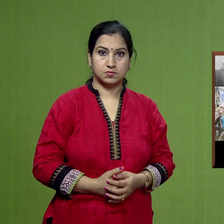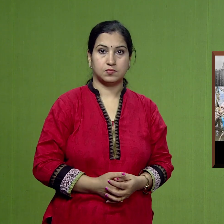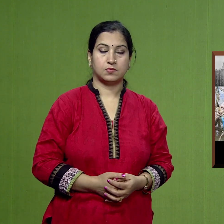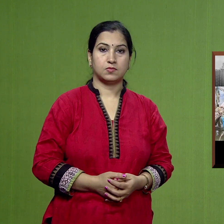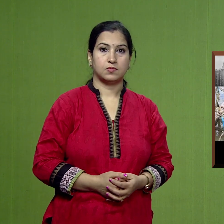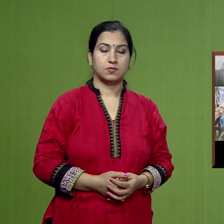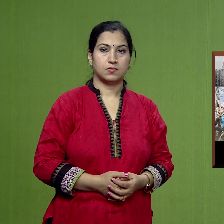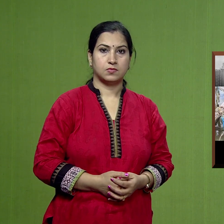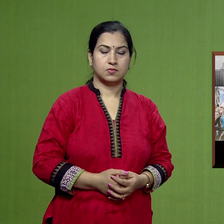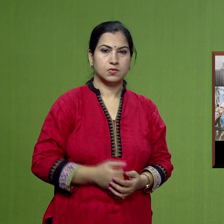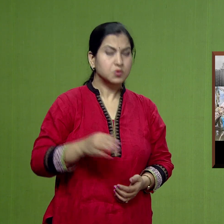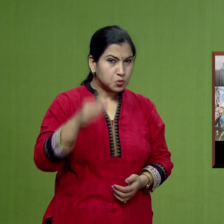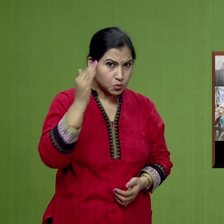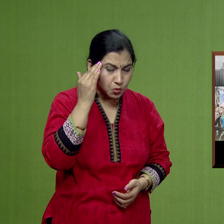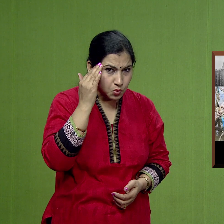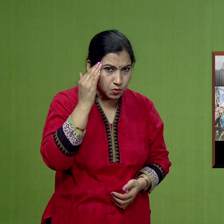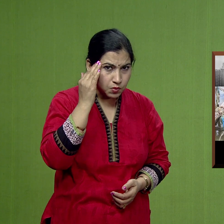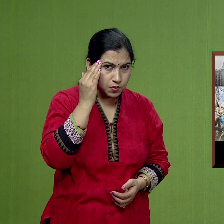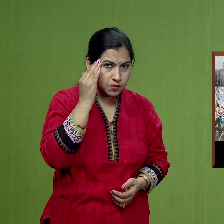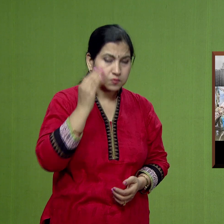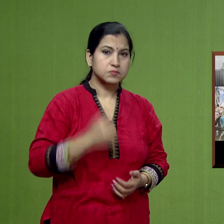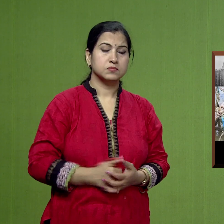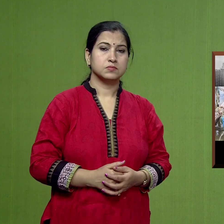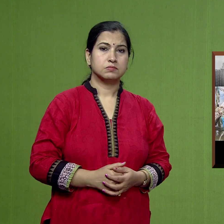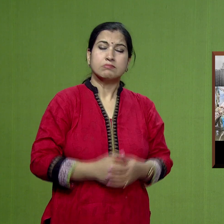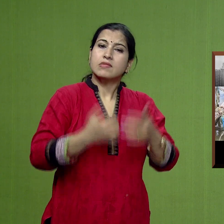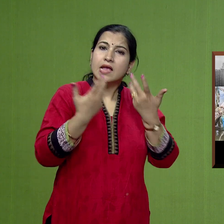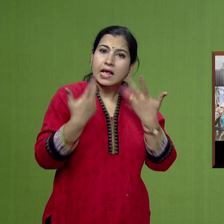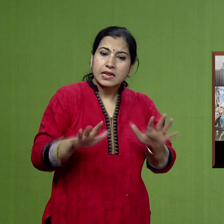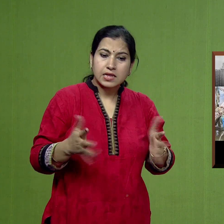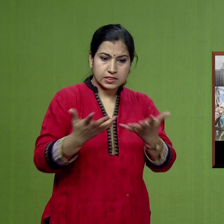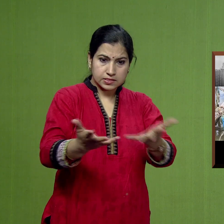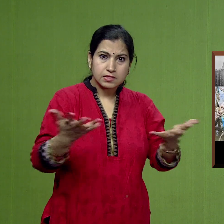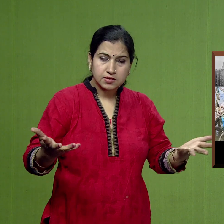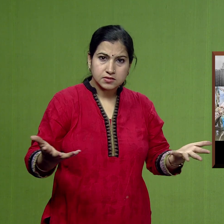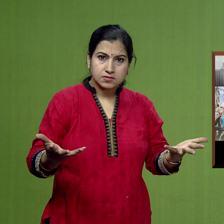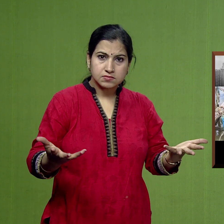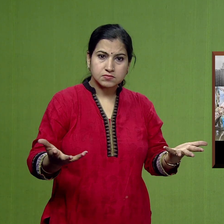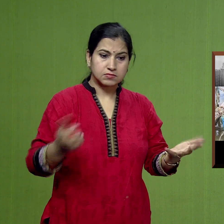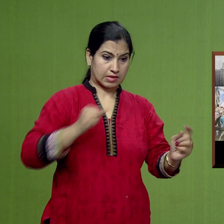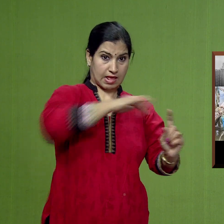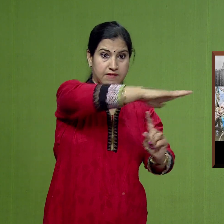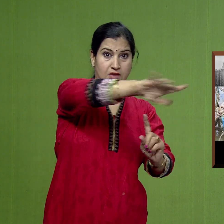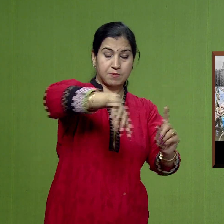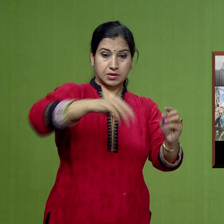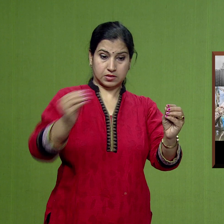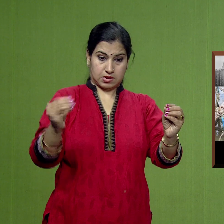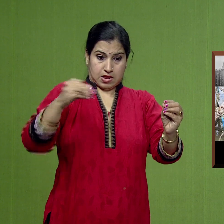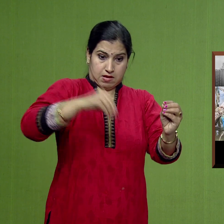Do you know when any substance is added to the environment in excess